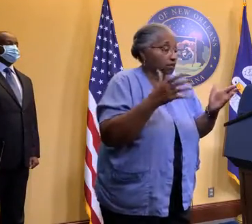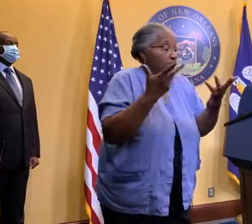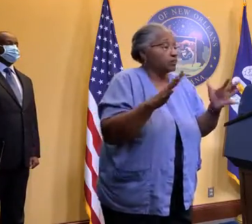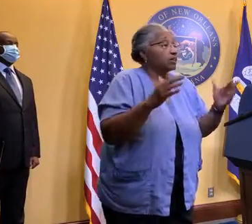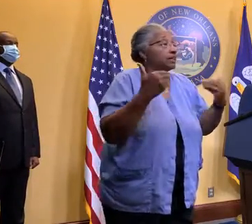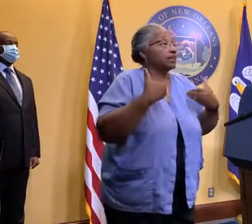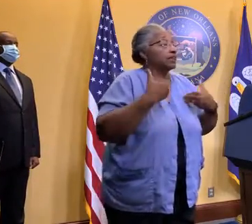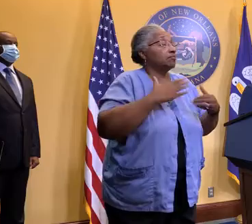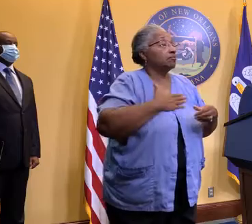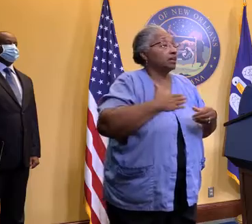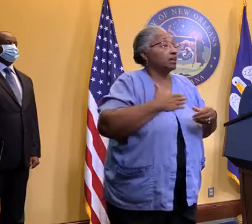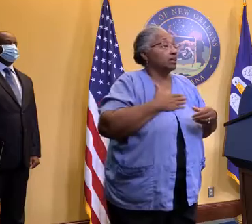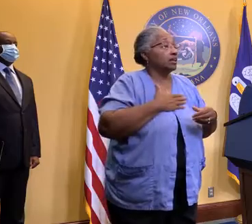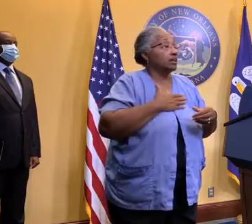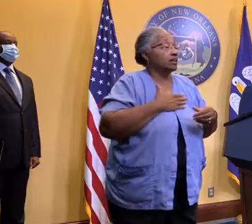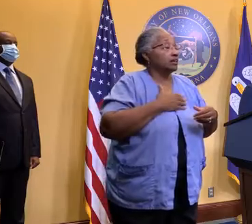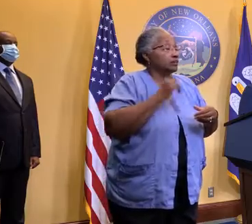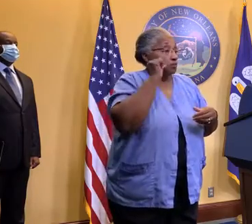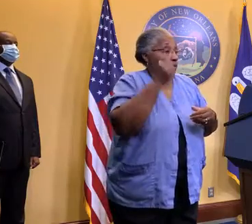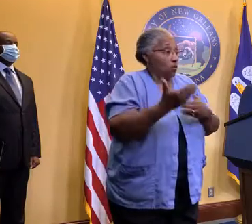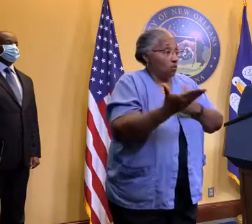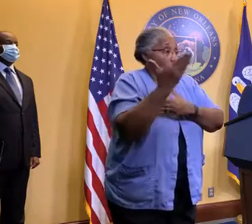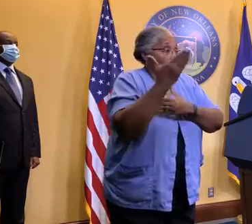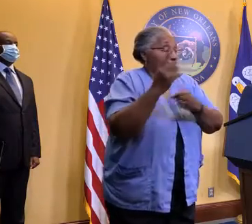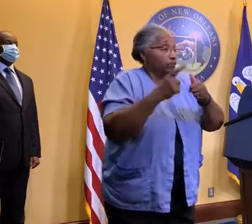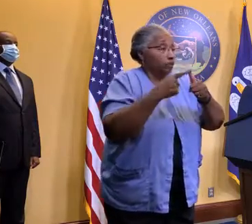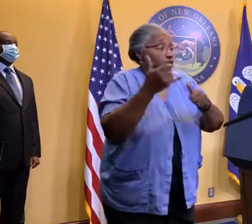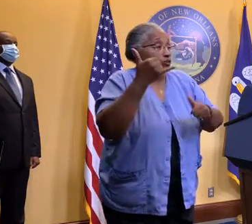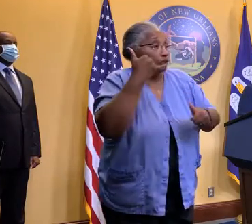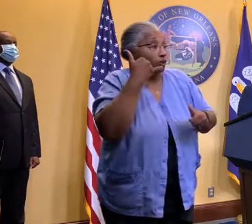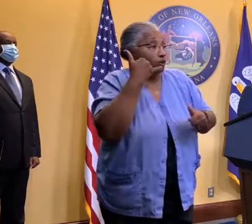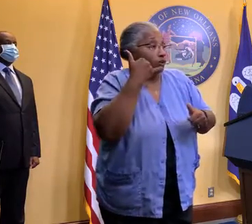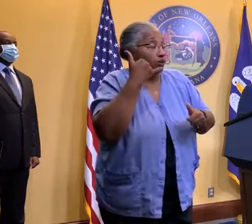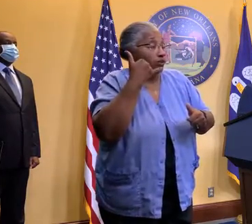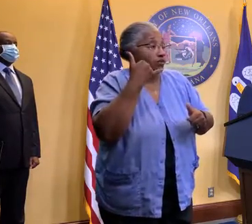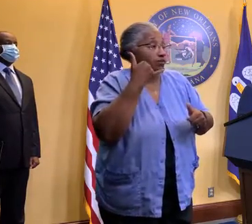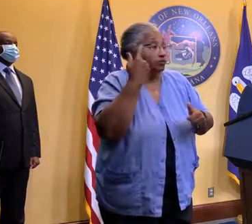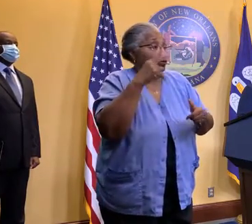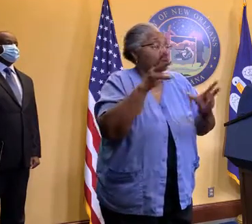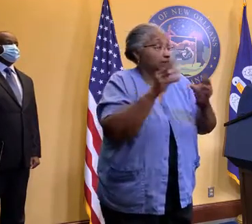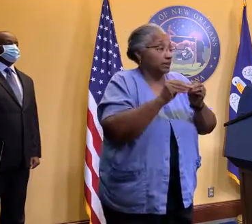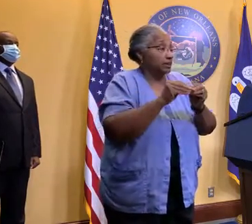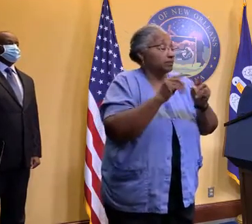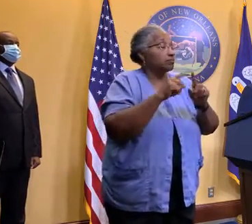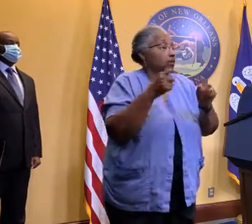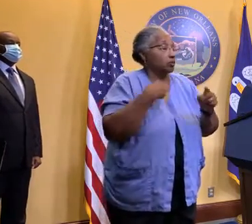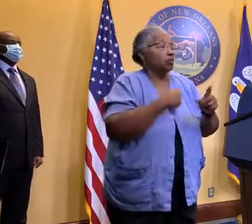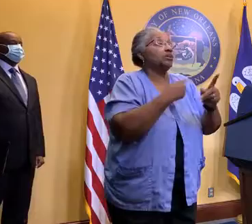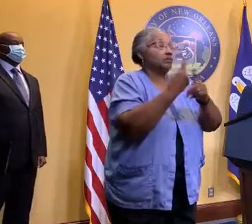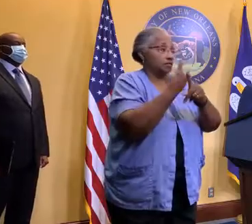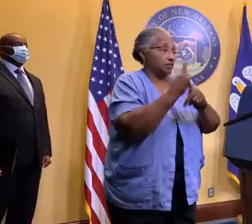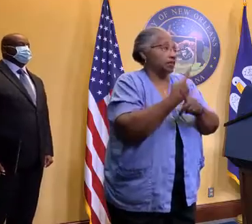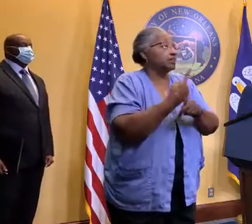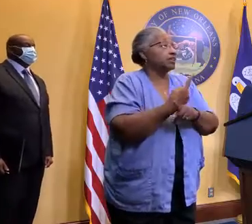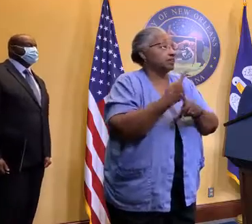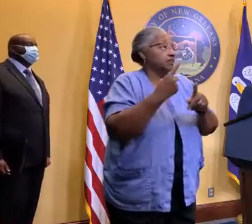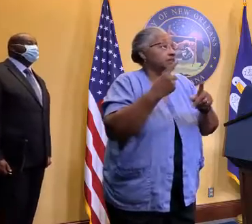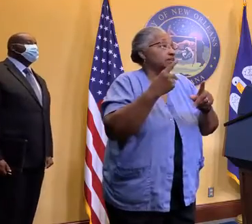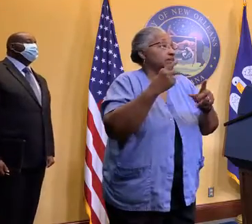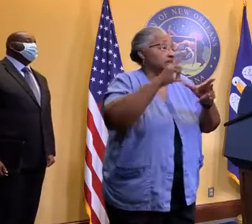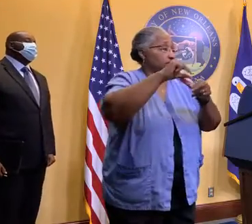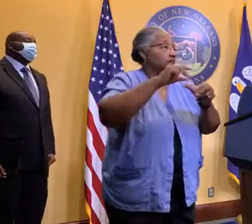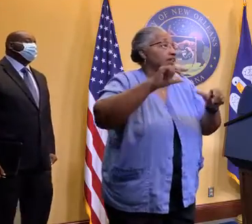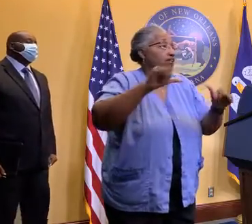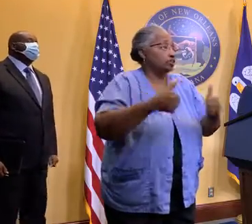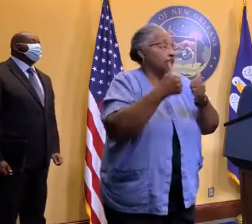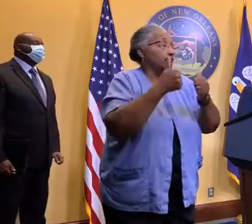my call, first one tomorrow morning in terms of briefing, but we're factoring, these challenges in as